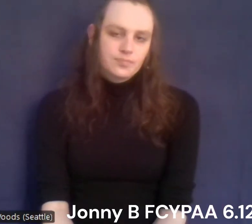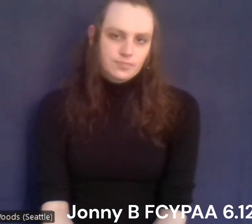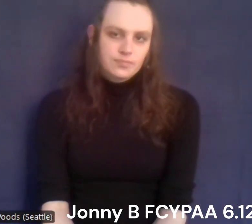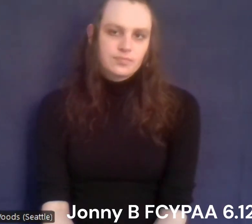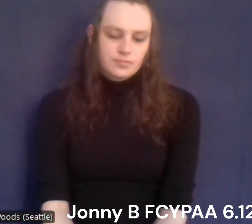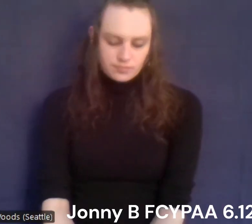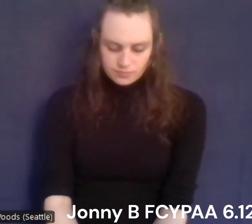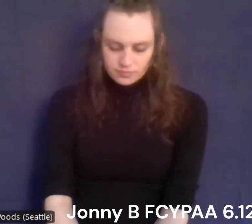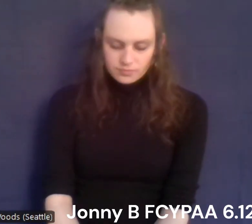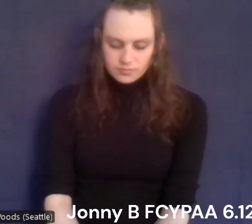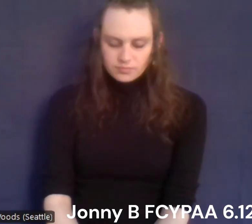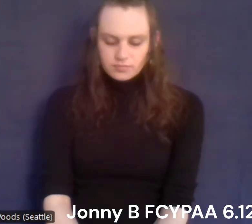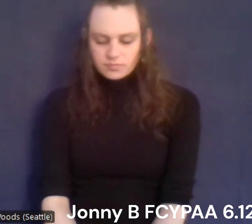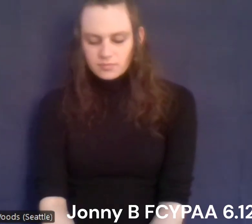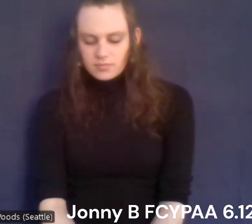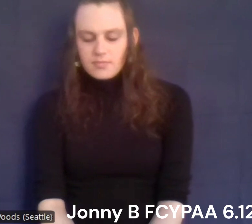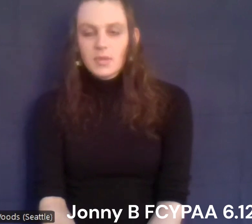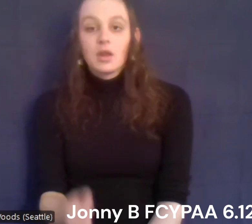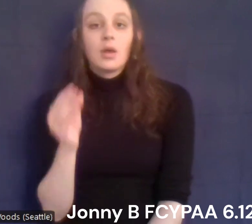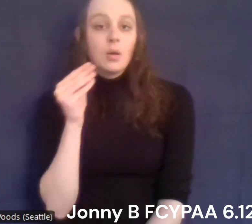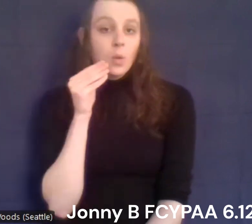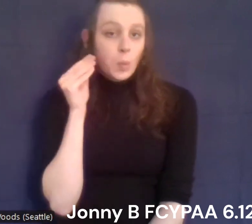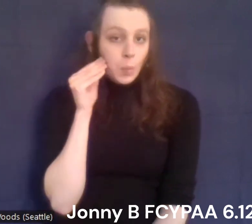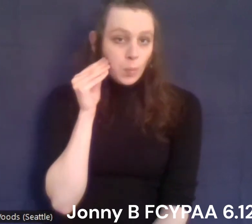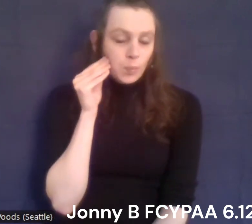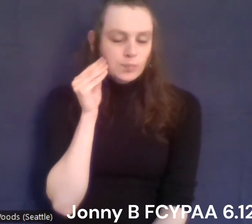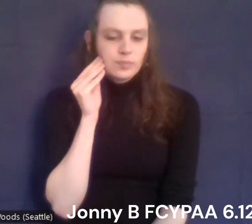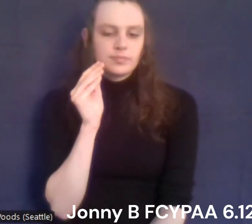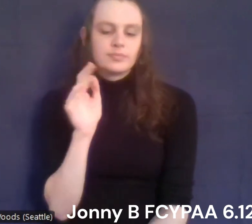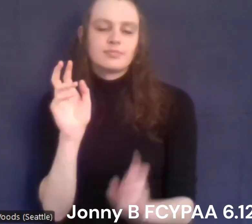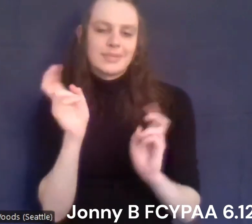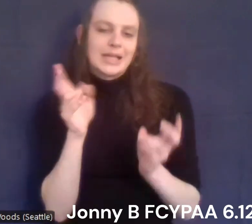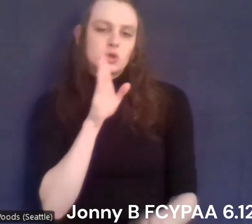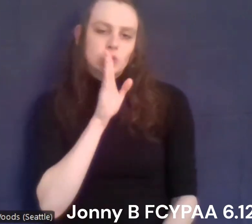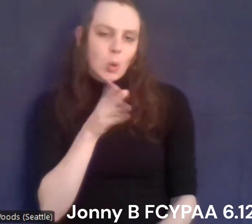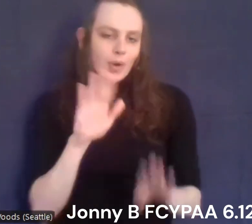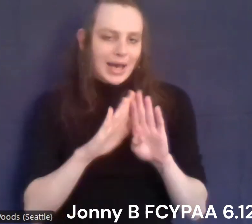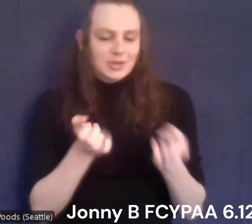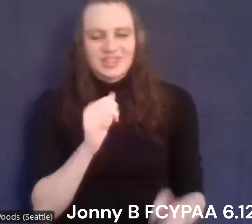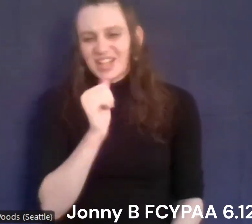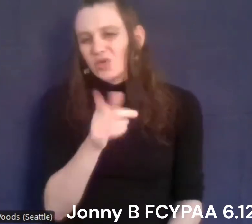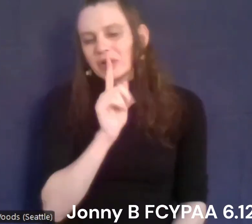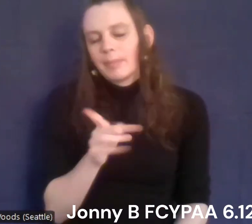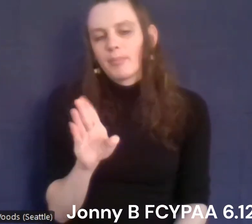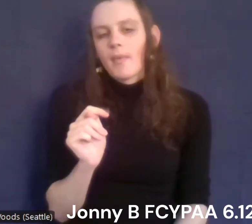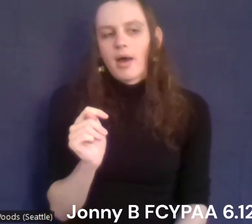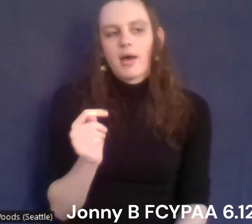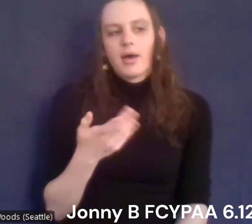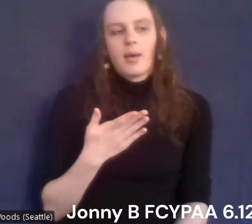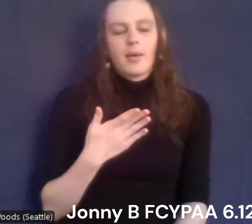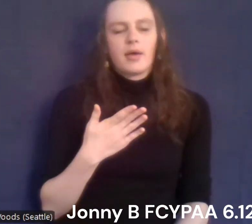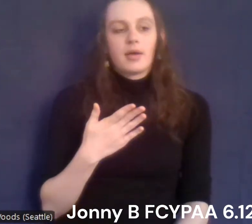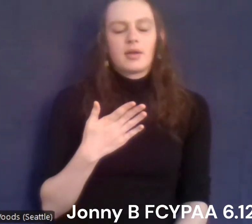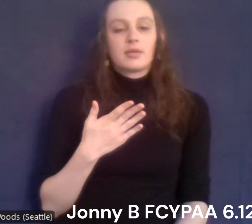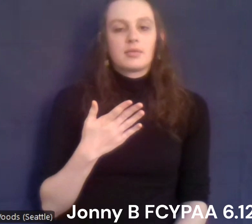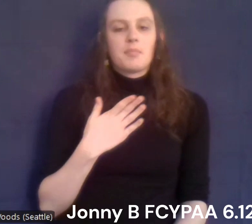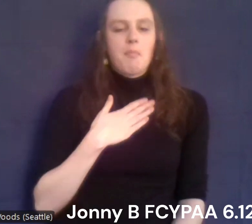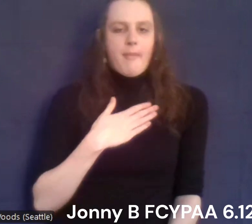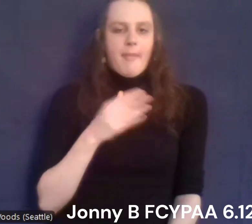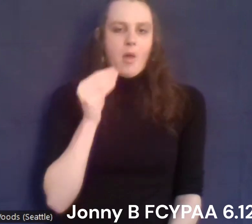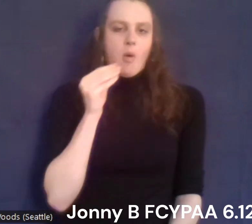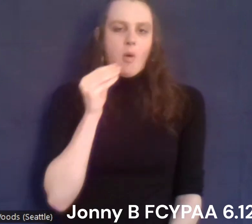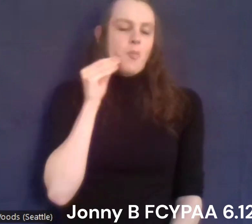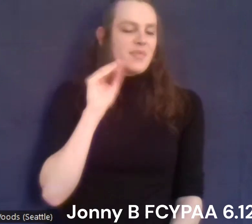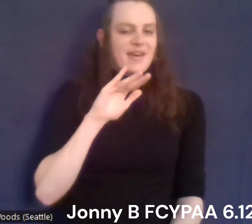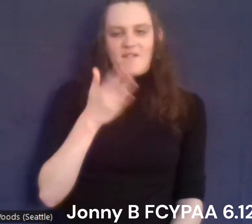then I was back home basically in a sober house because I was at my parents' house with not no alcohol. And my dad, like I